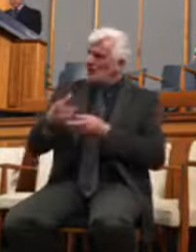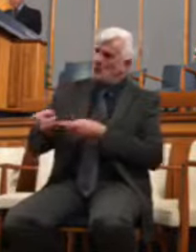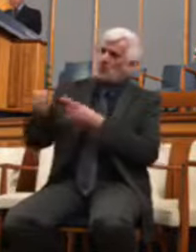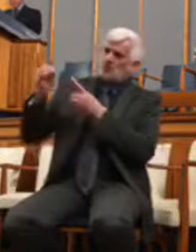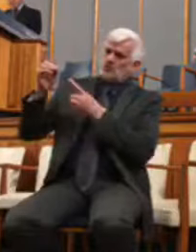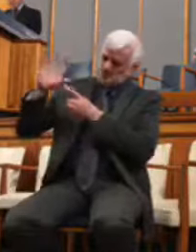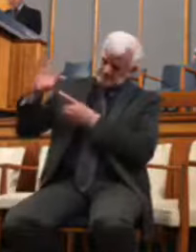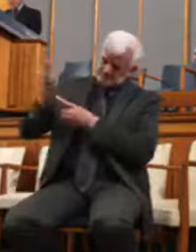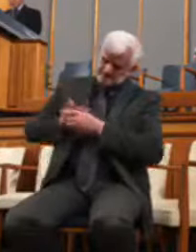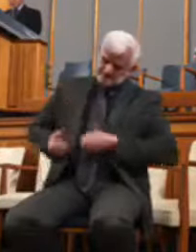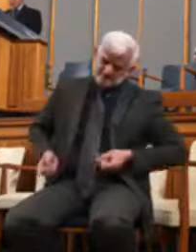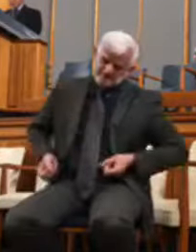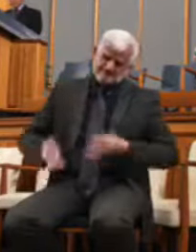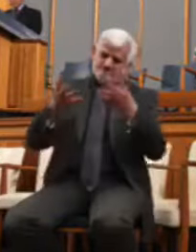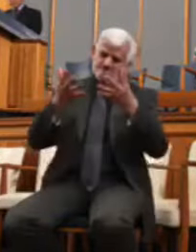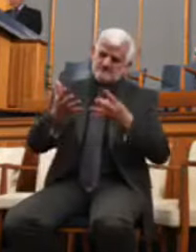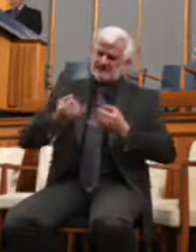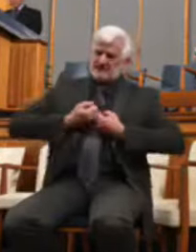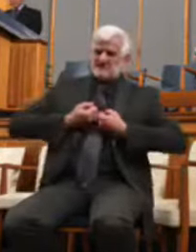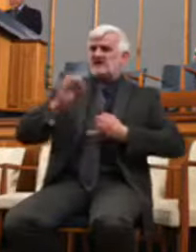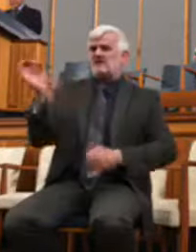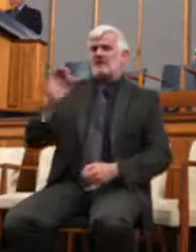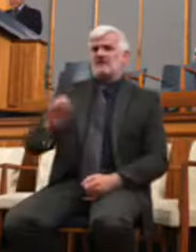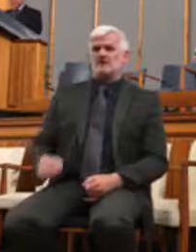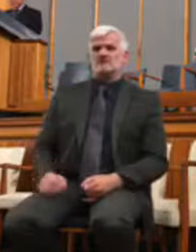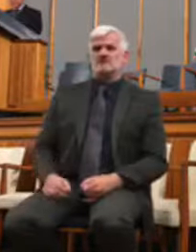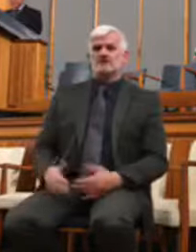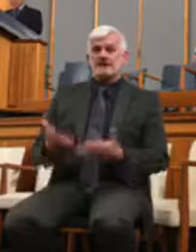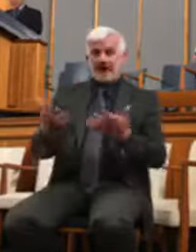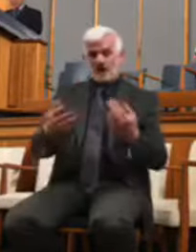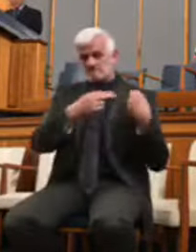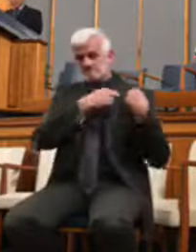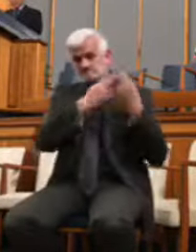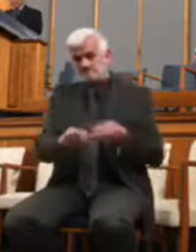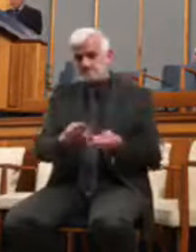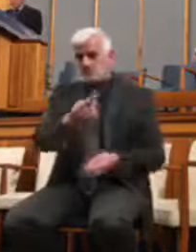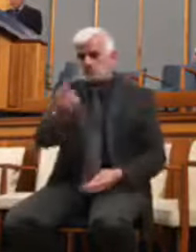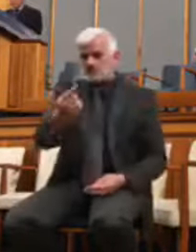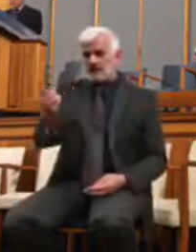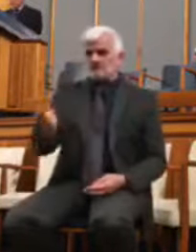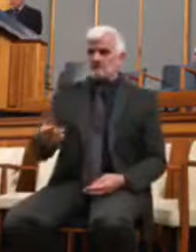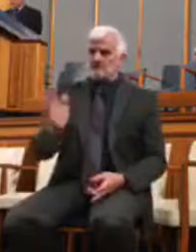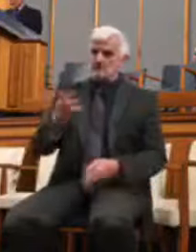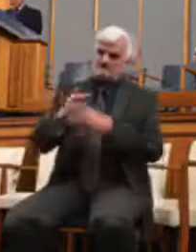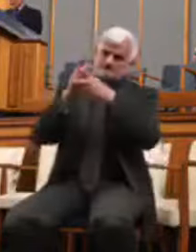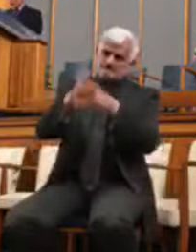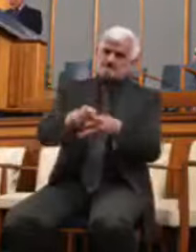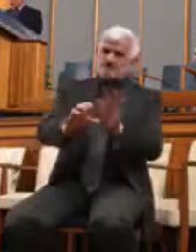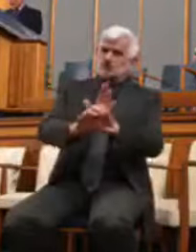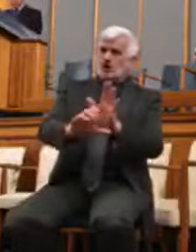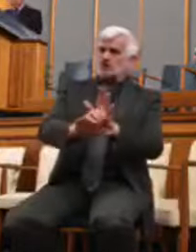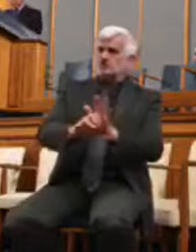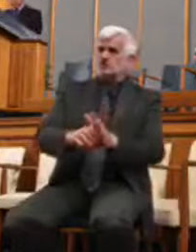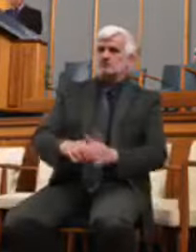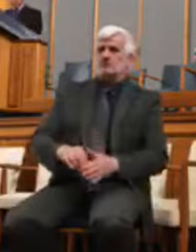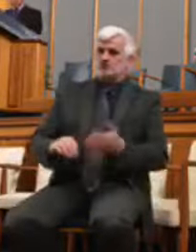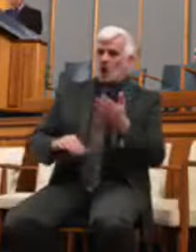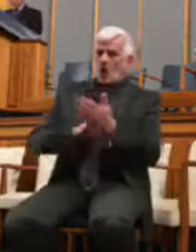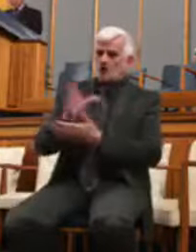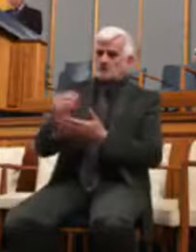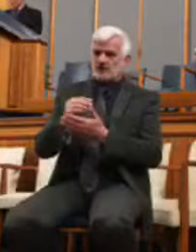Take heed, therefore, unto yourselves, and to all the flock over the which the Holy